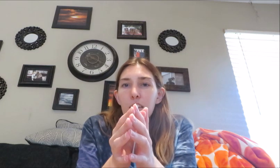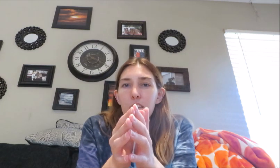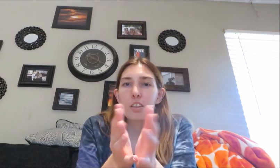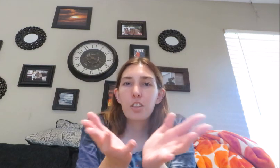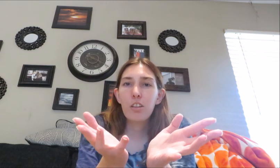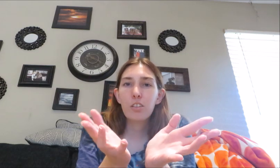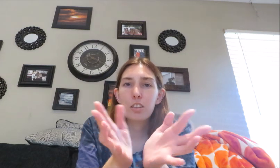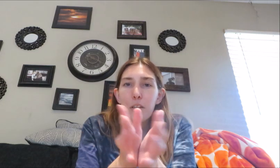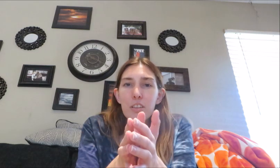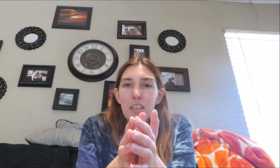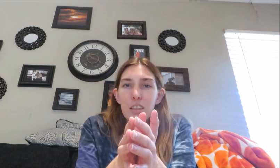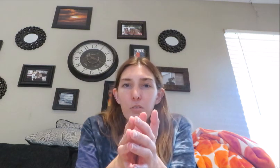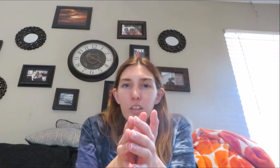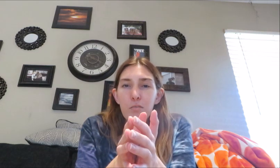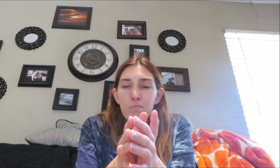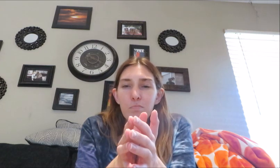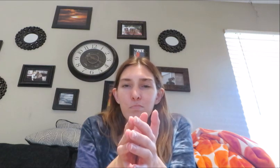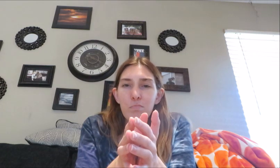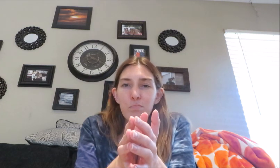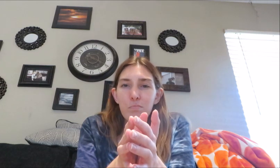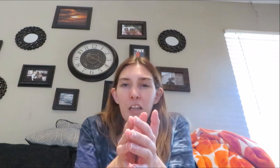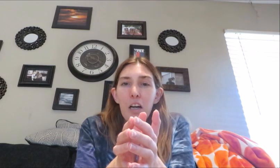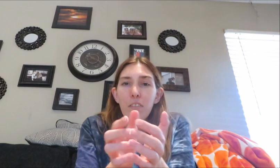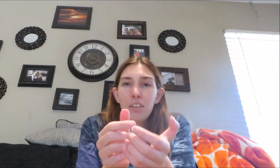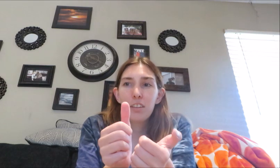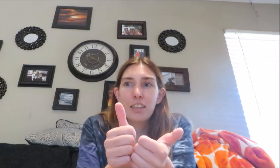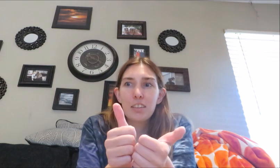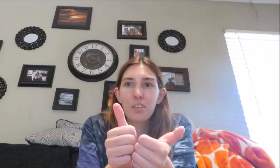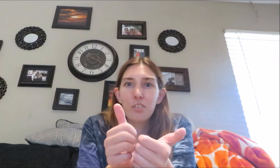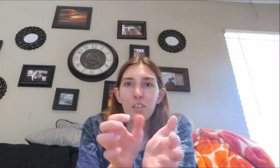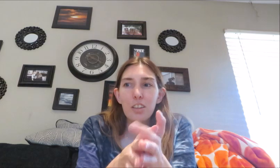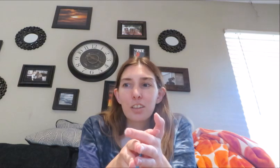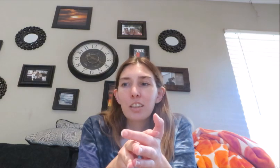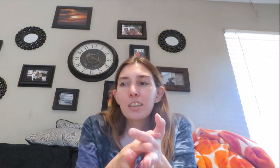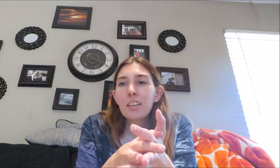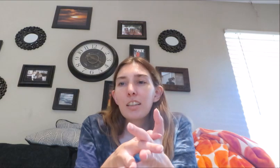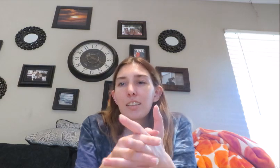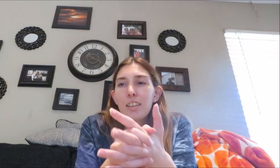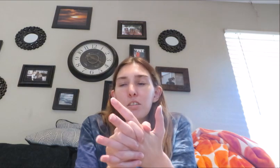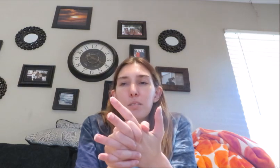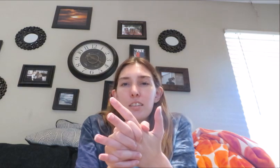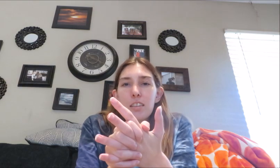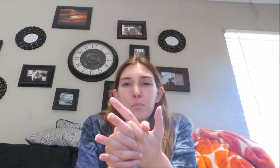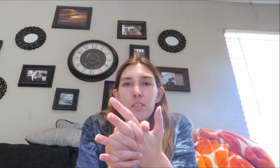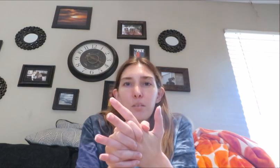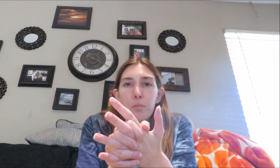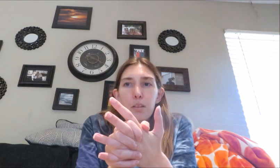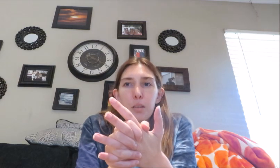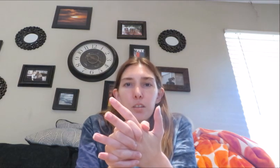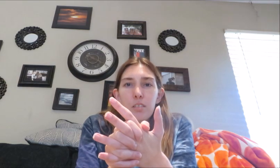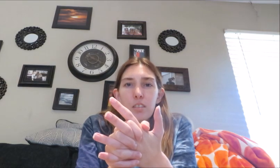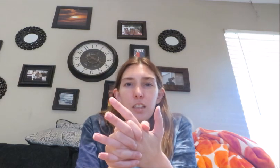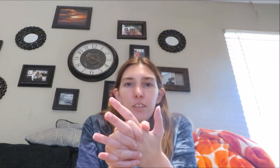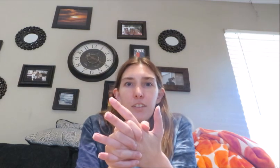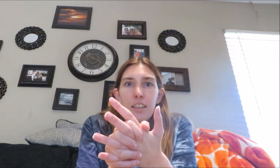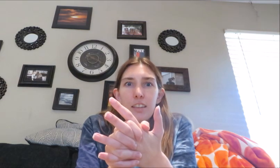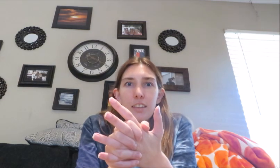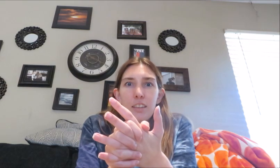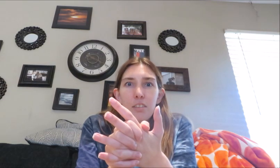Not sure how long this battery is lasting for though. Hopefully it'll last a little longer, because I do miss this. I miss filming my camera, even if I can't get the angles